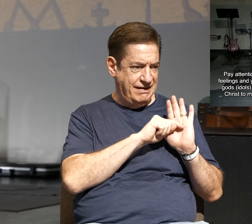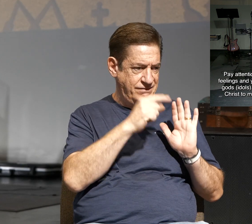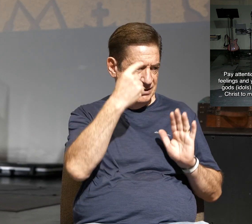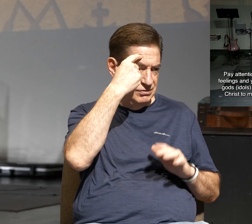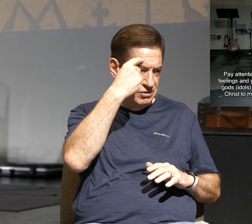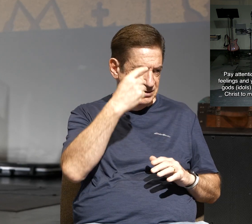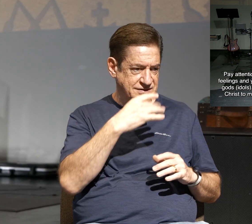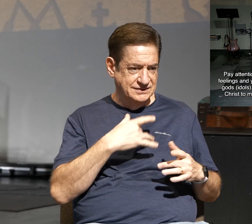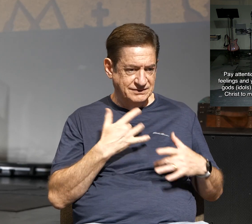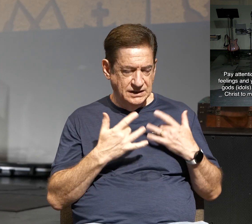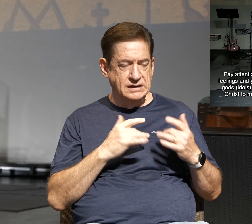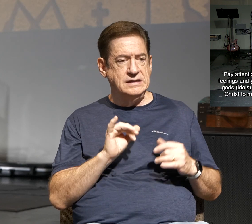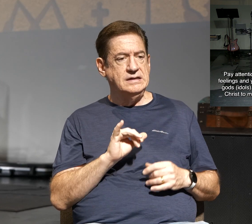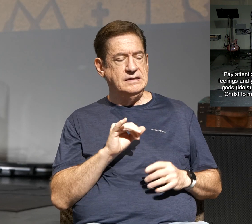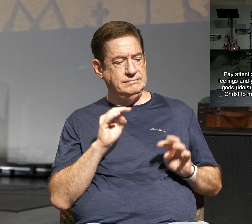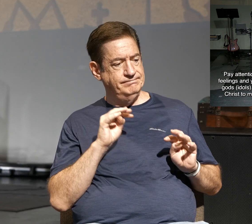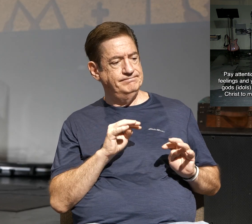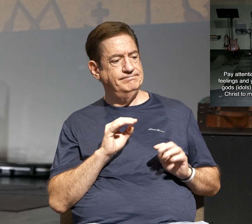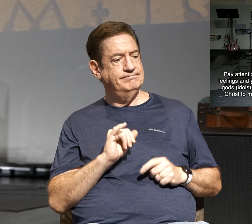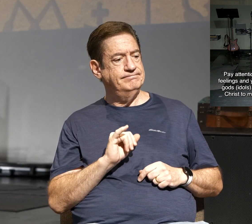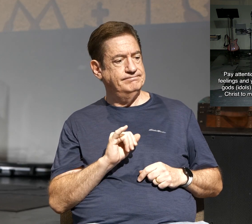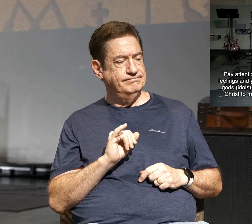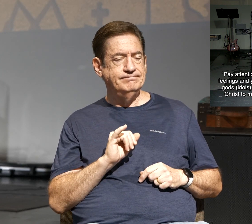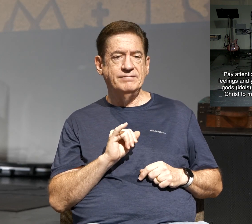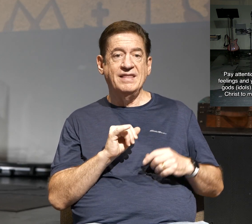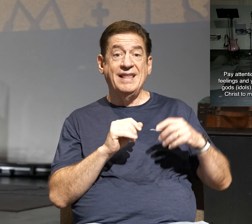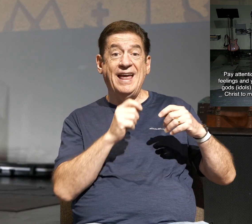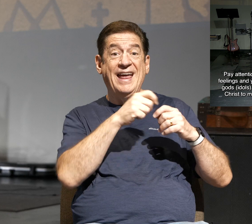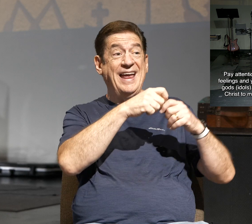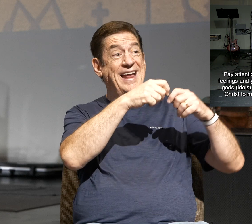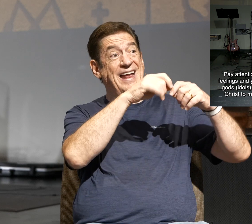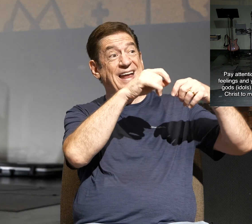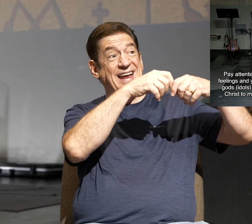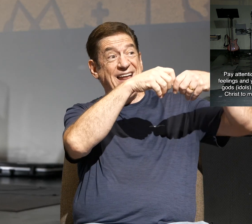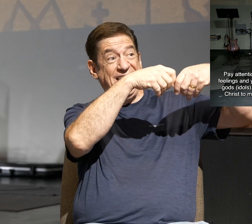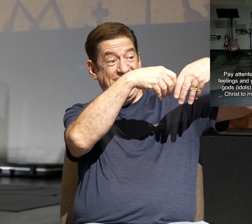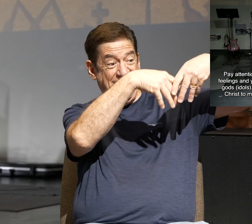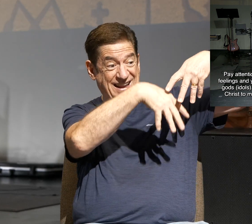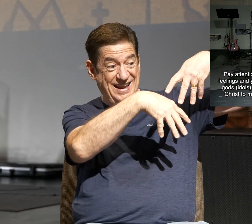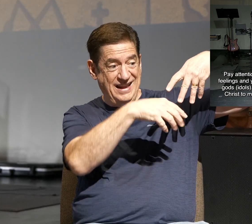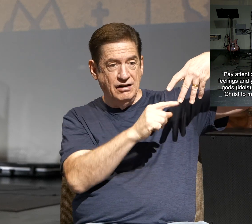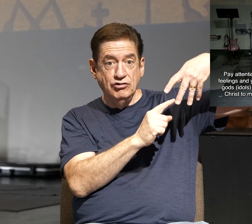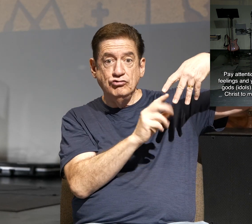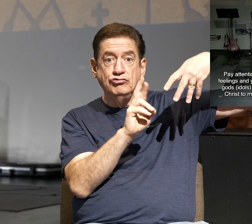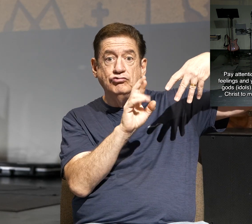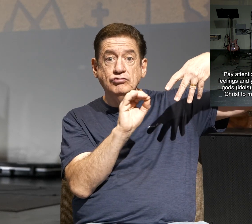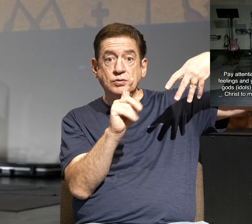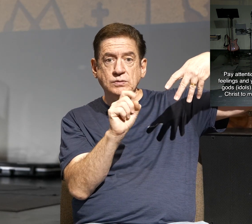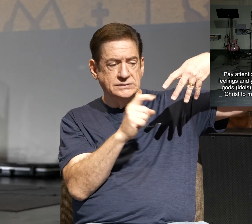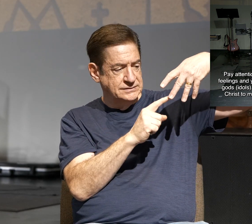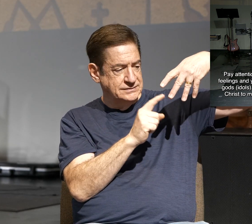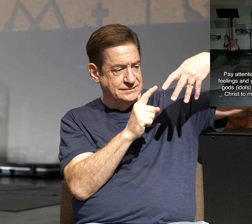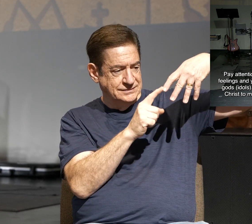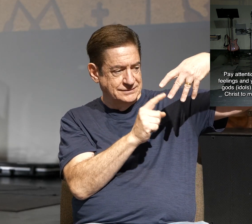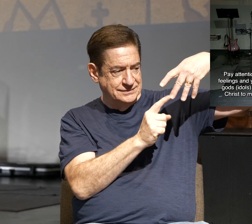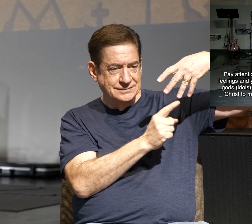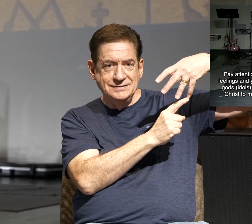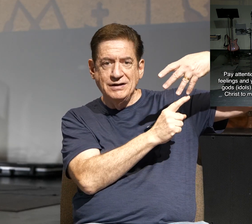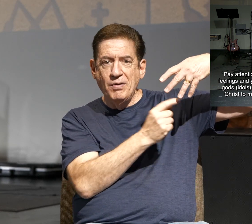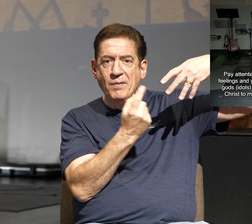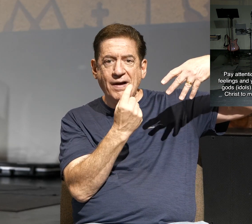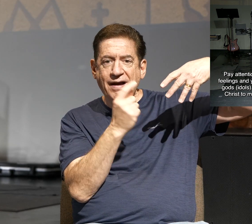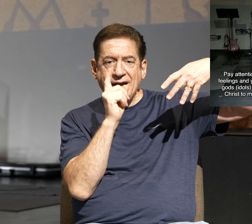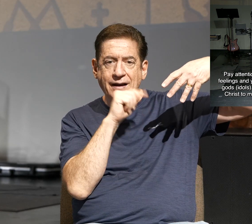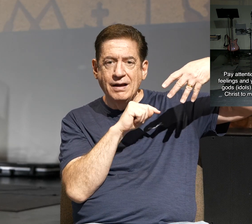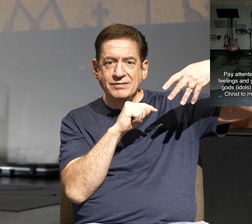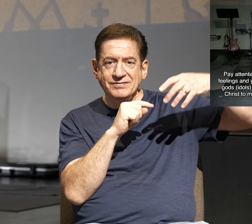feelings, you'll discover hanging from the roots of them are your counterfeit gods, are your idols. So here's